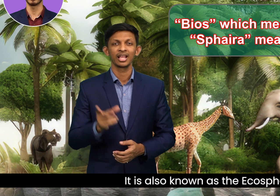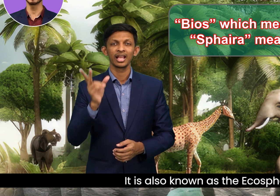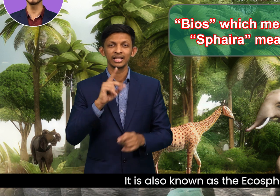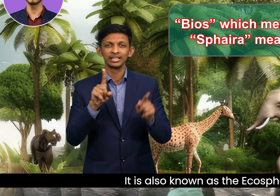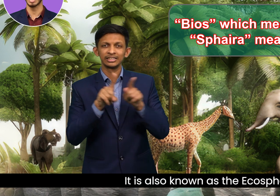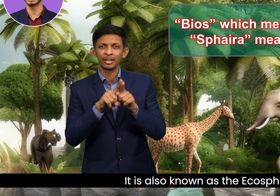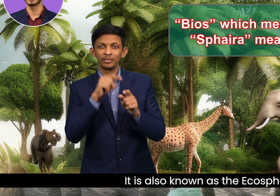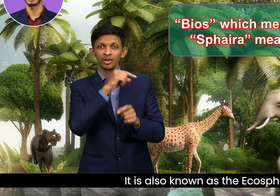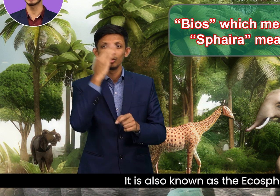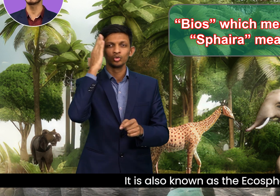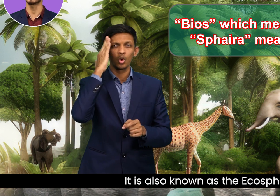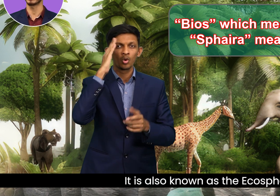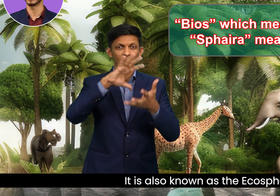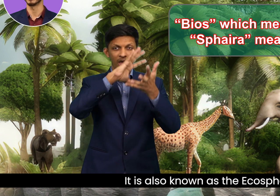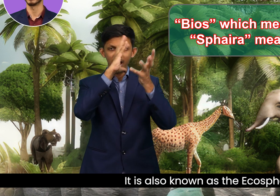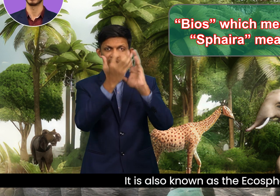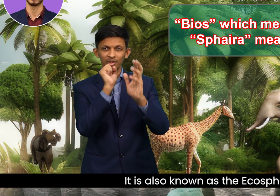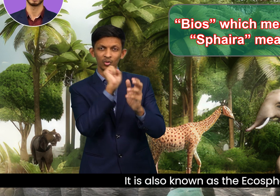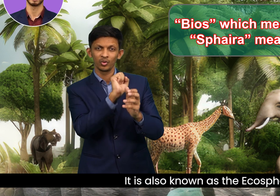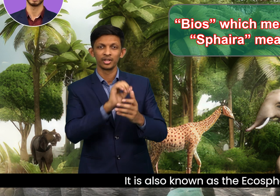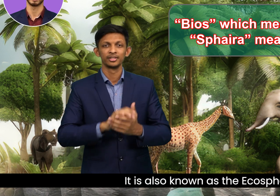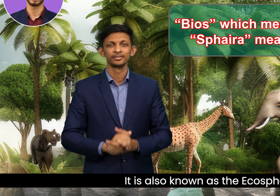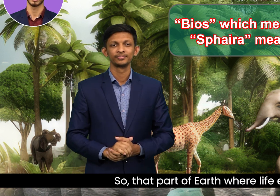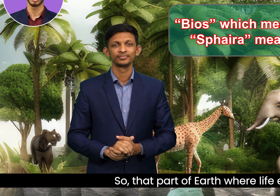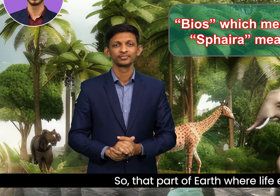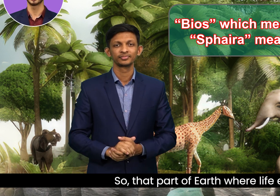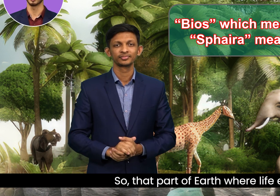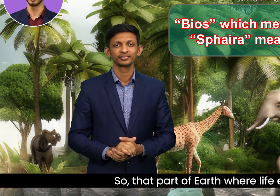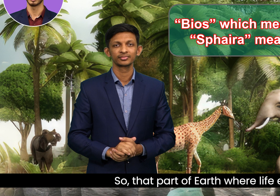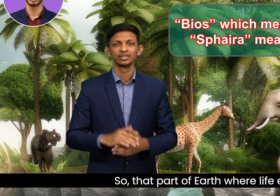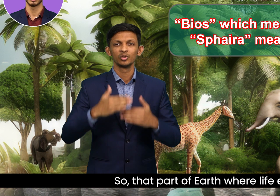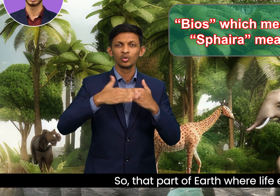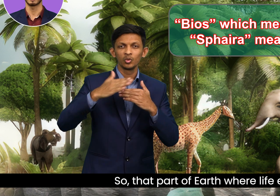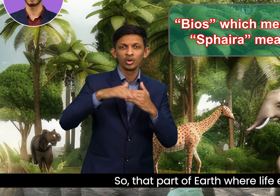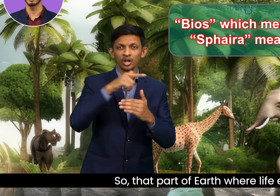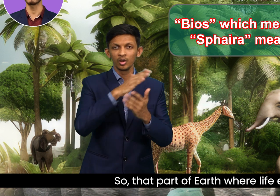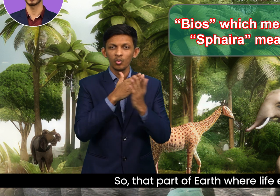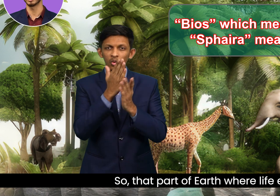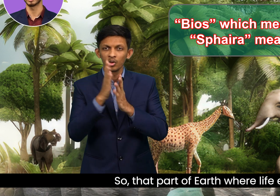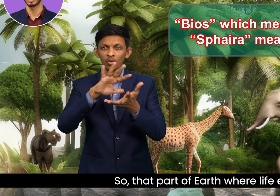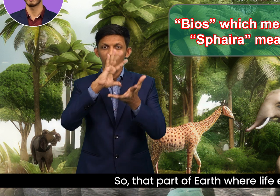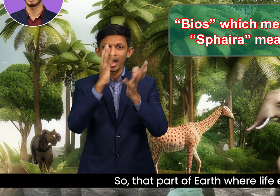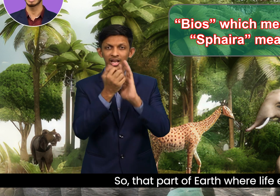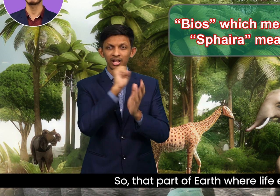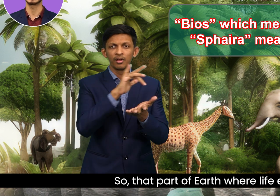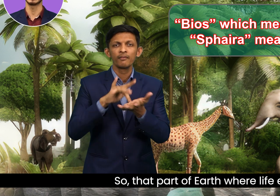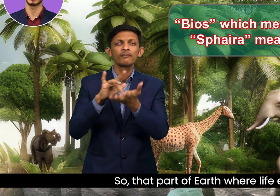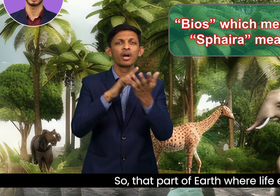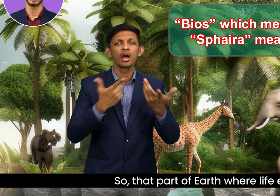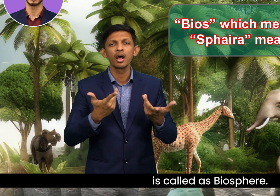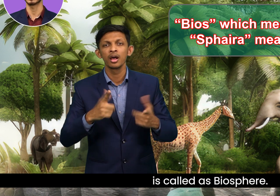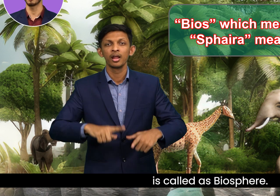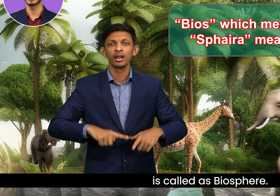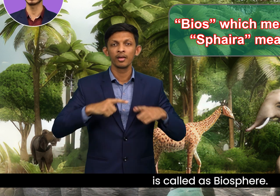It is also known as the ecosphere. So, that part of earth where life